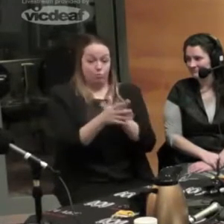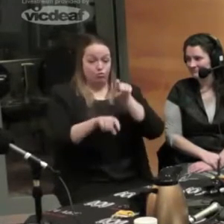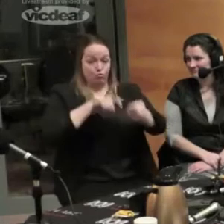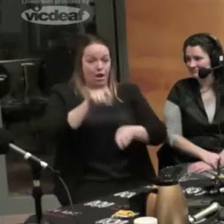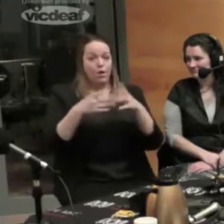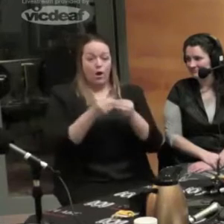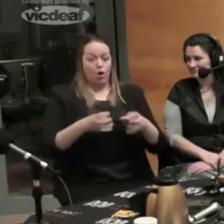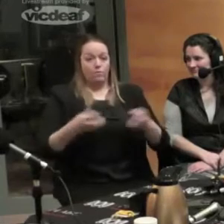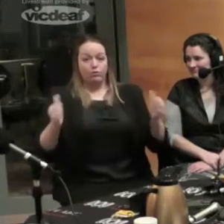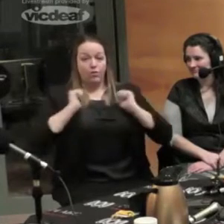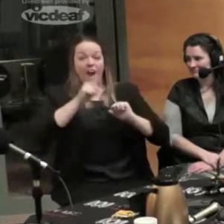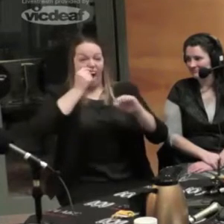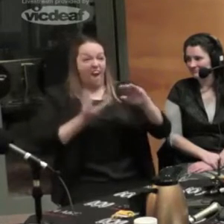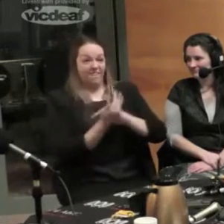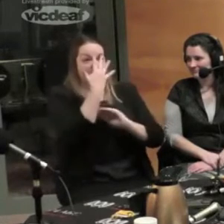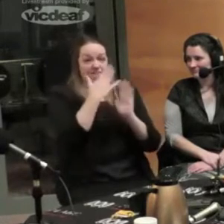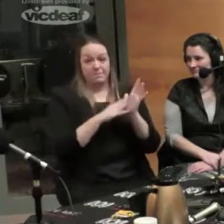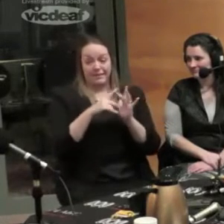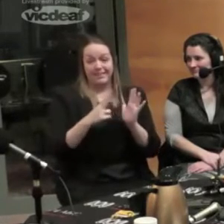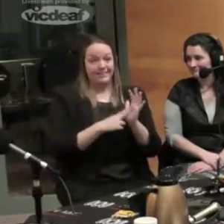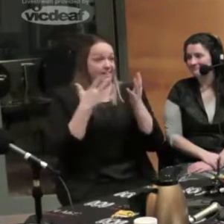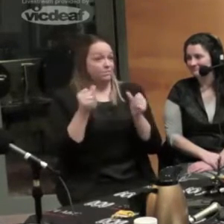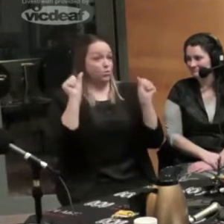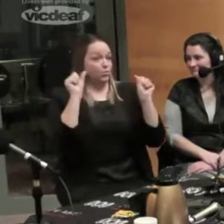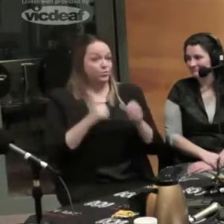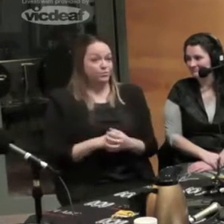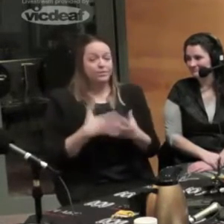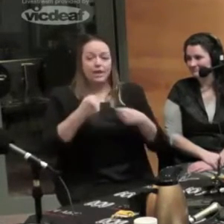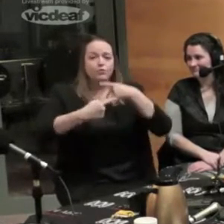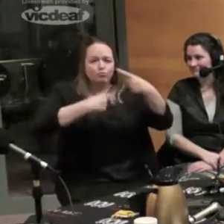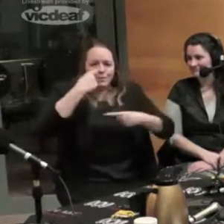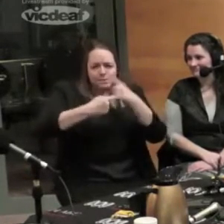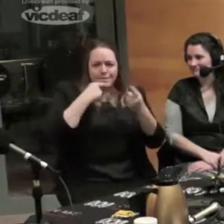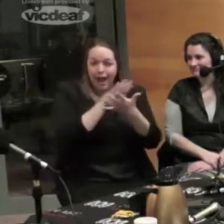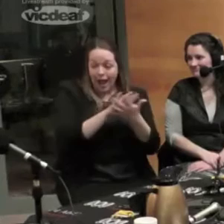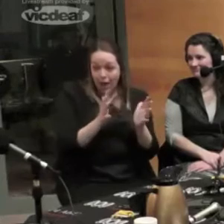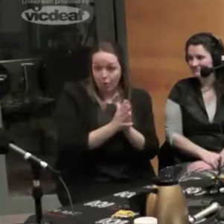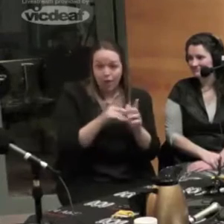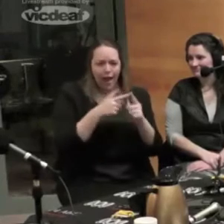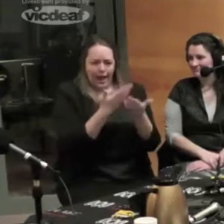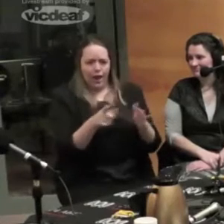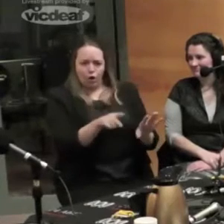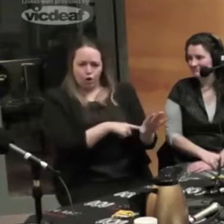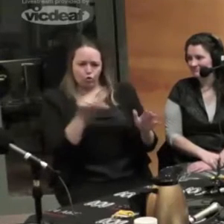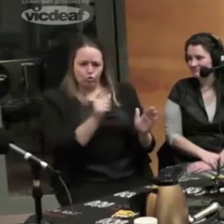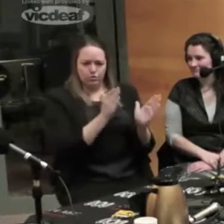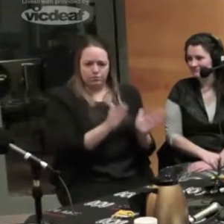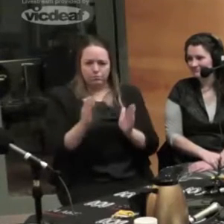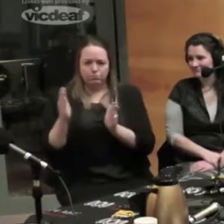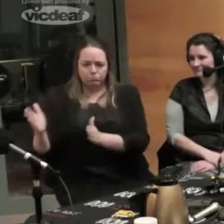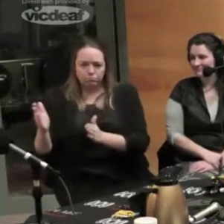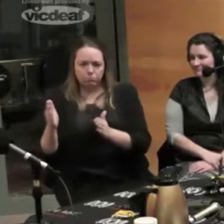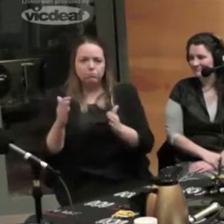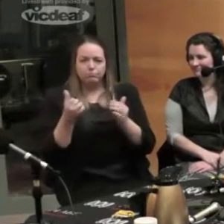could do it in under 5 minutes. And you get a description of how to do it and times that it should take you. So 1.5,